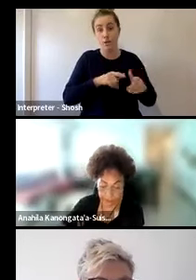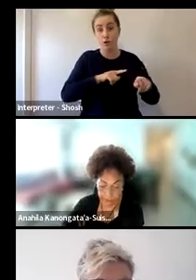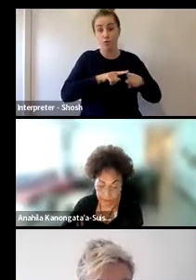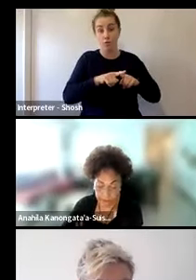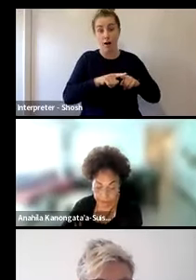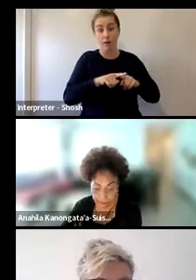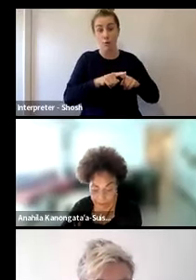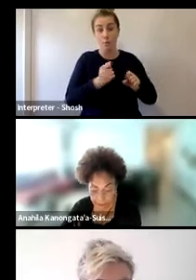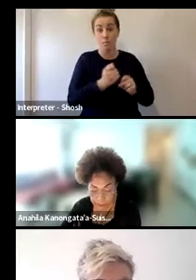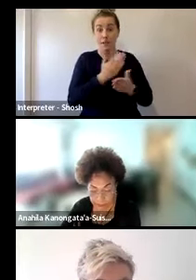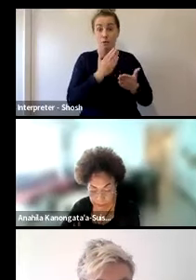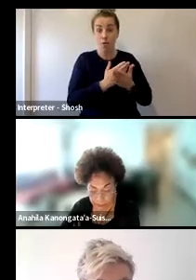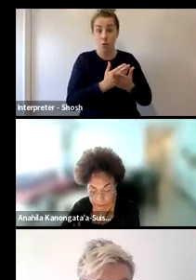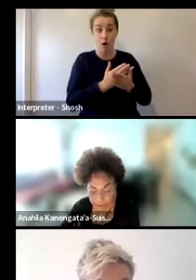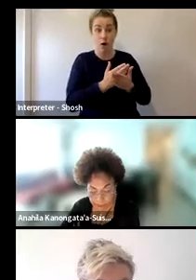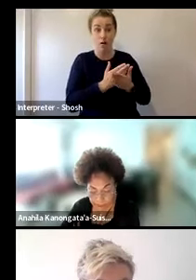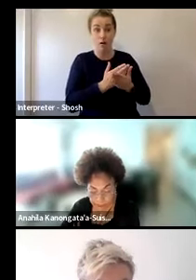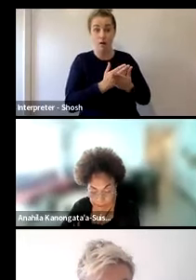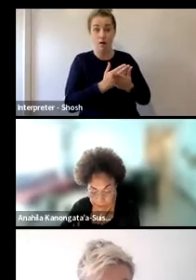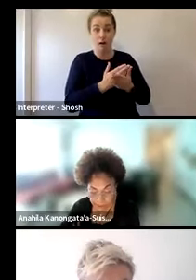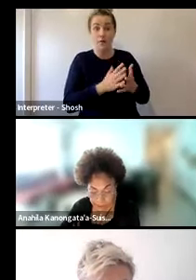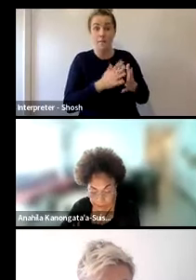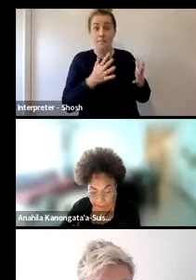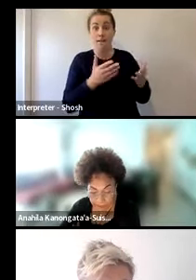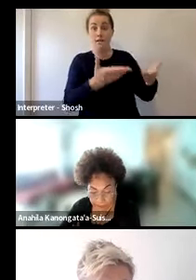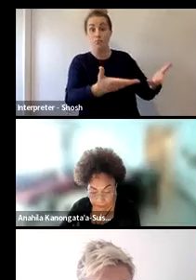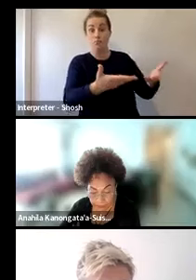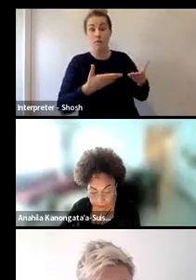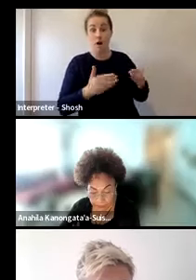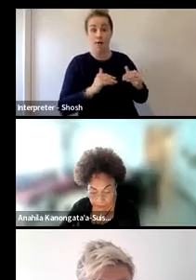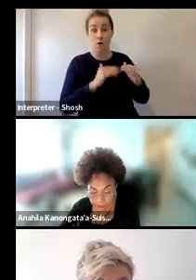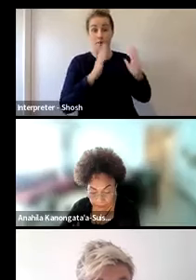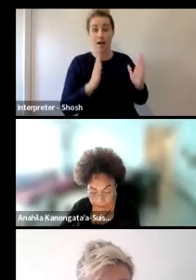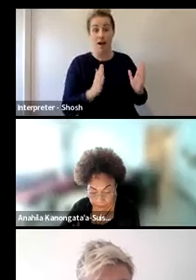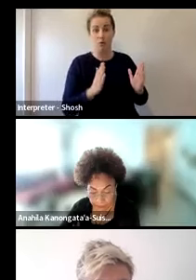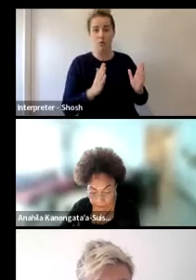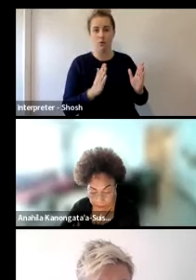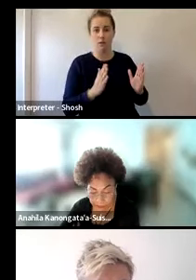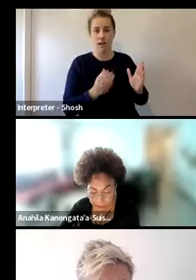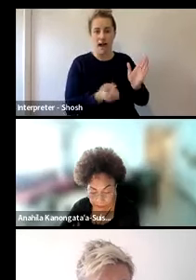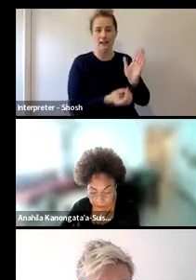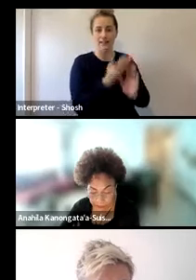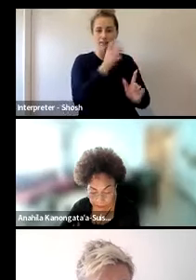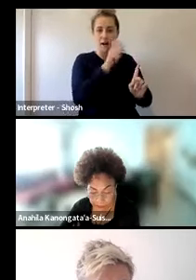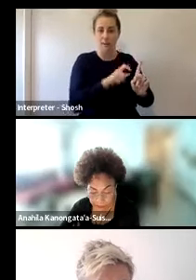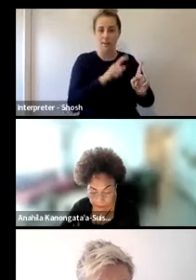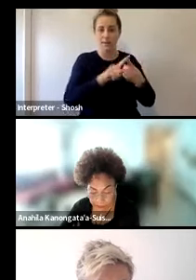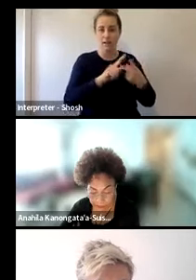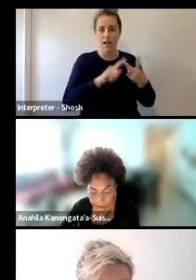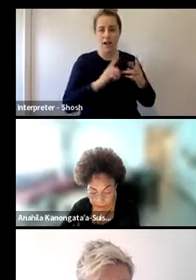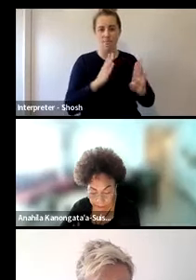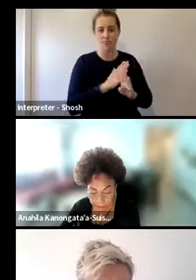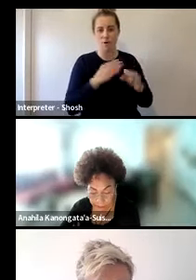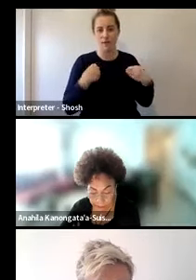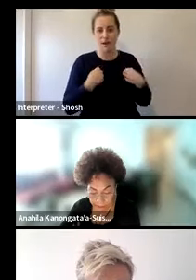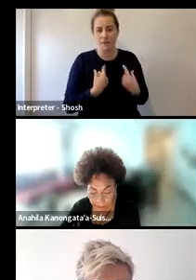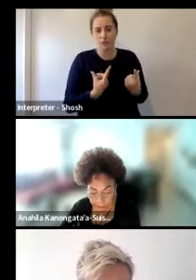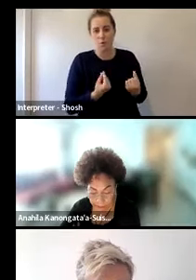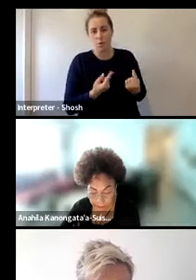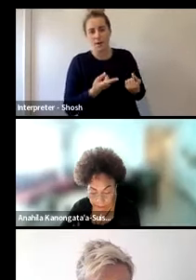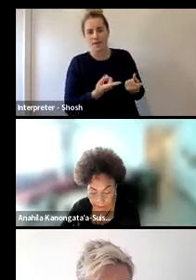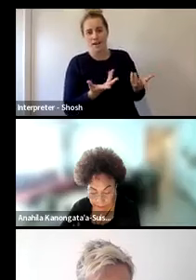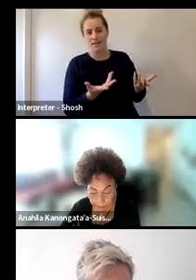compel the largest providers of that stock, developers and private companies who are doing this. It's